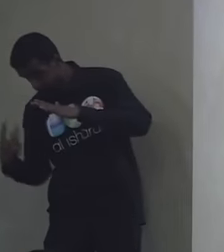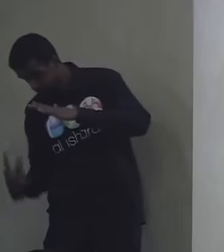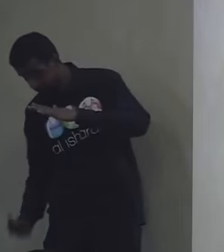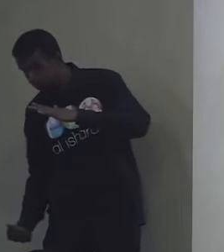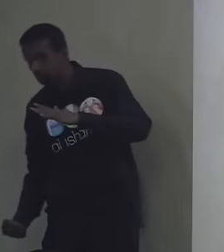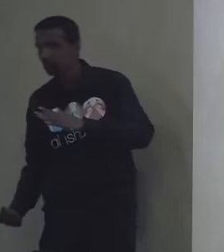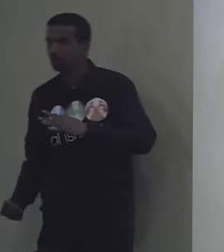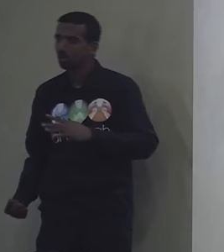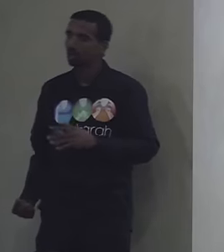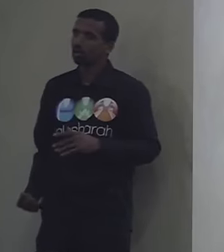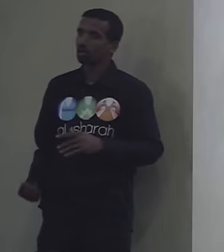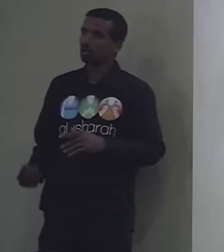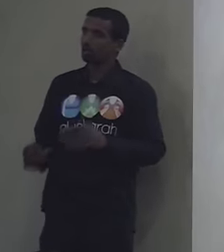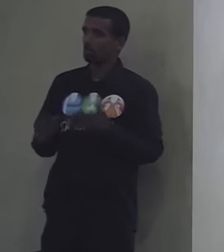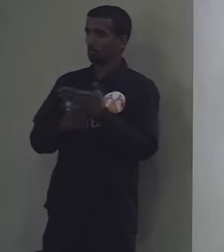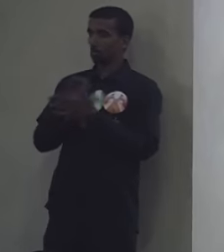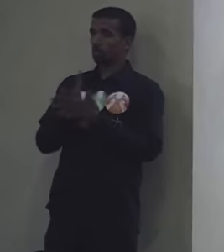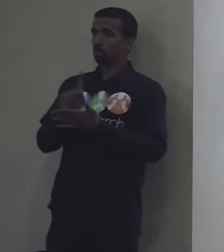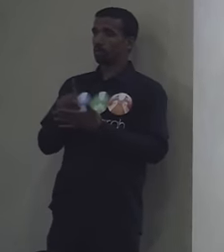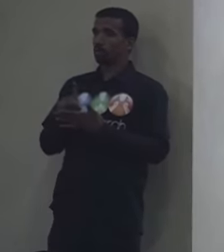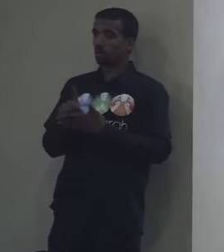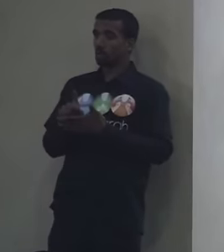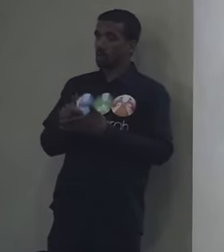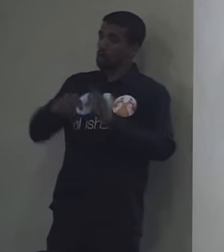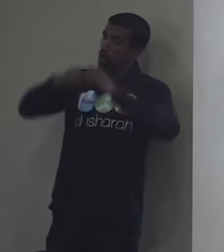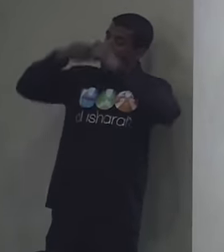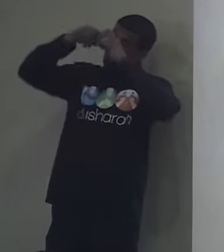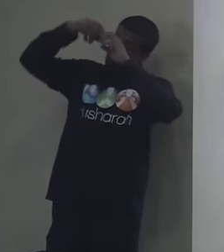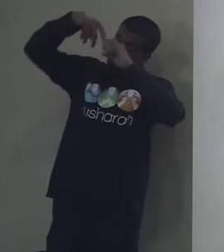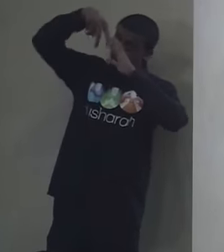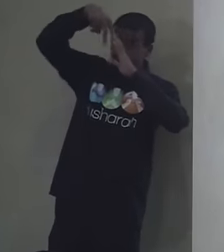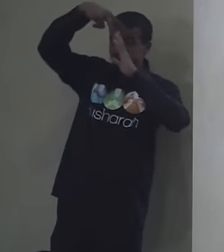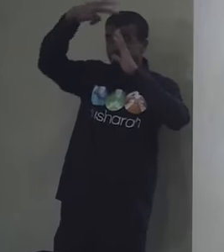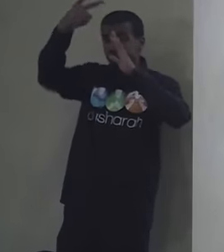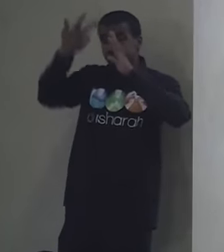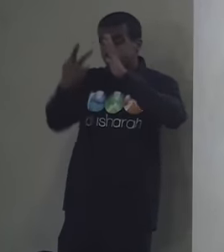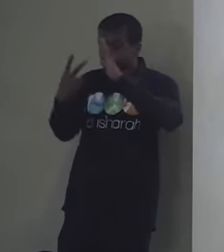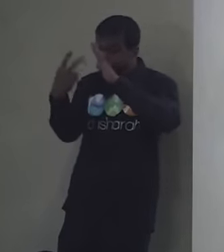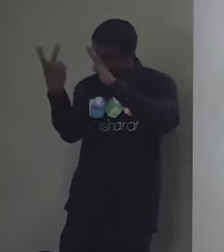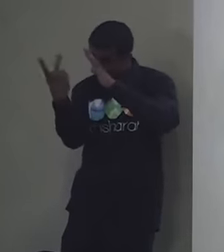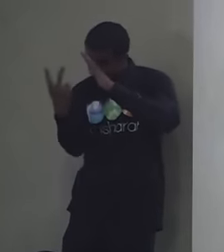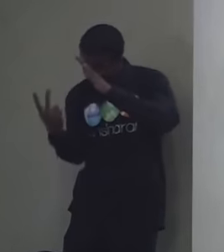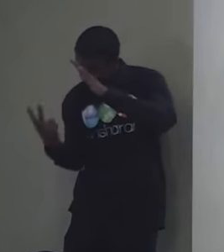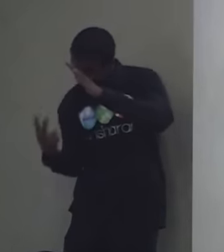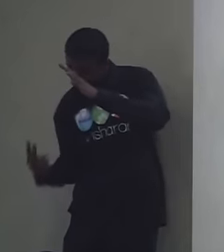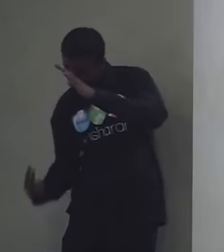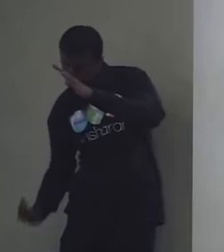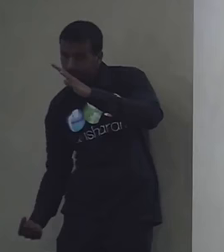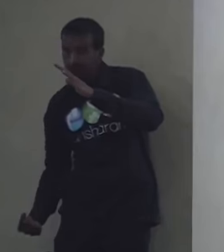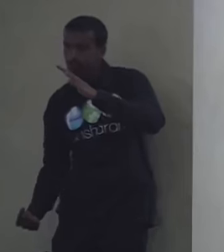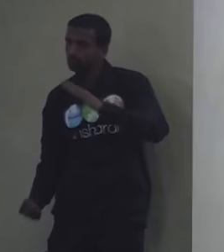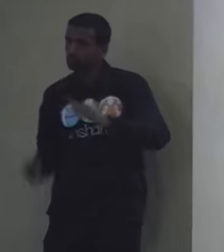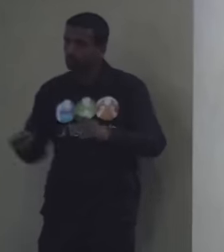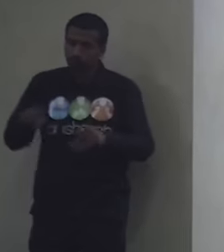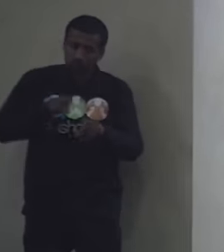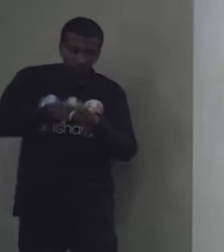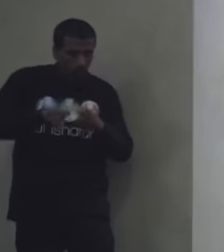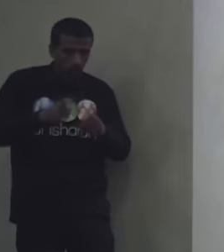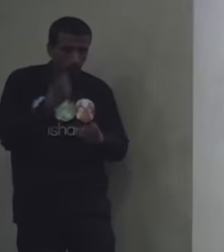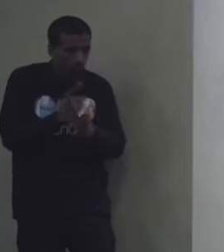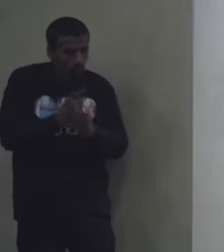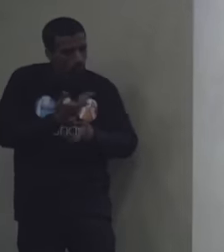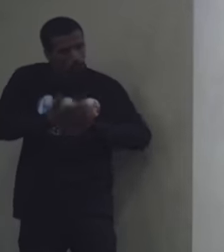them. They're lost. They're completely lost. No matter how much you try to reason with them, it's like someone on drugs. You can't have a normal conversation